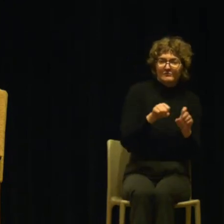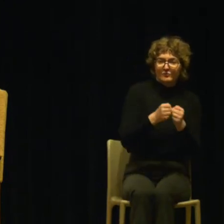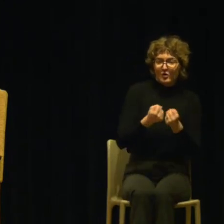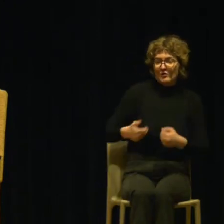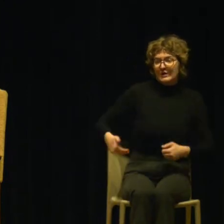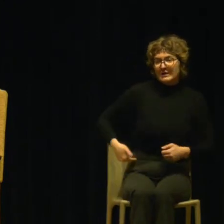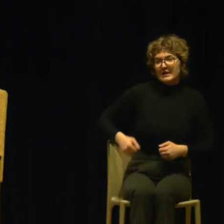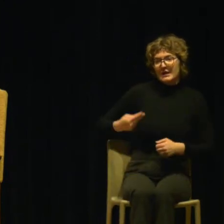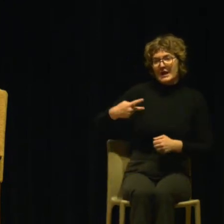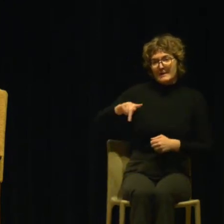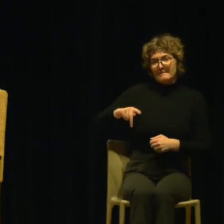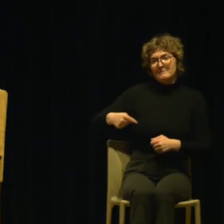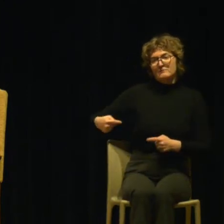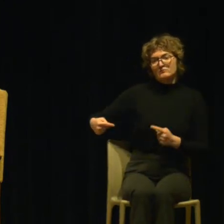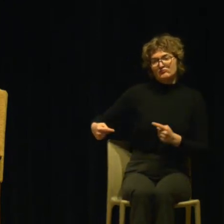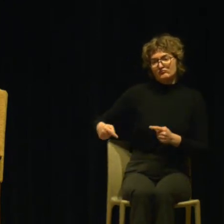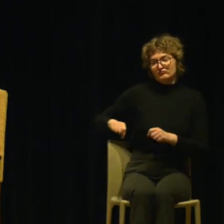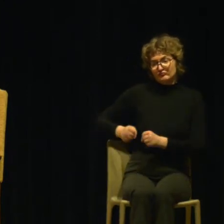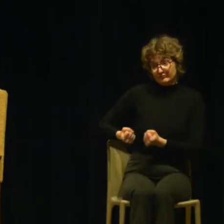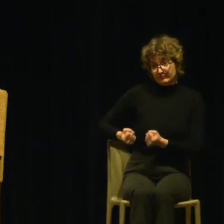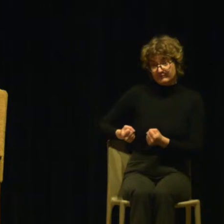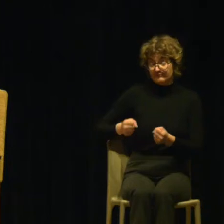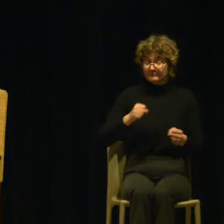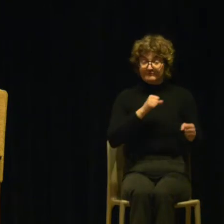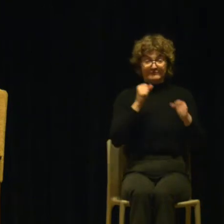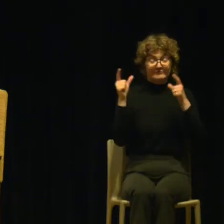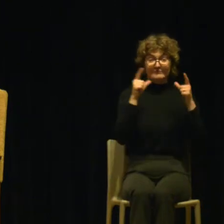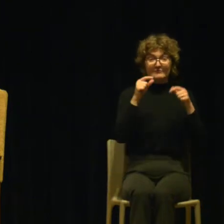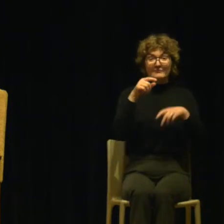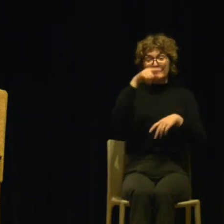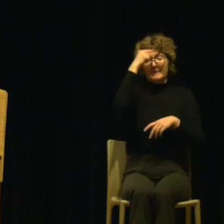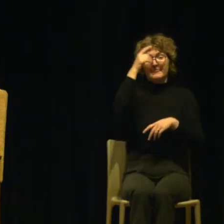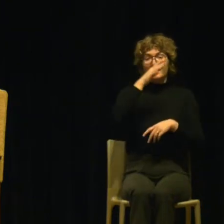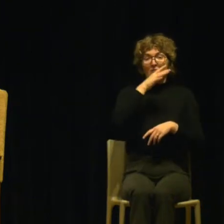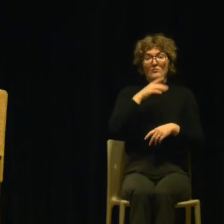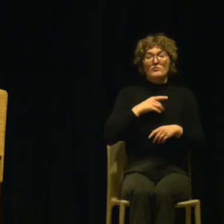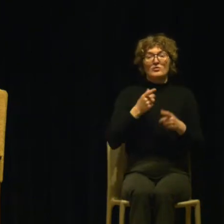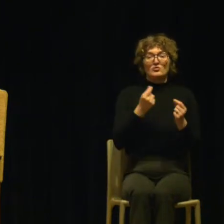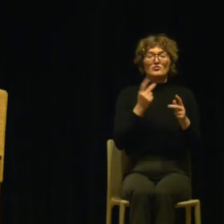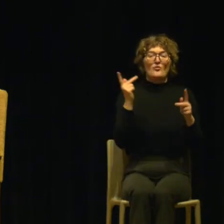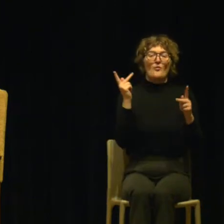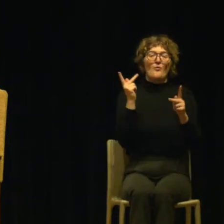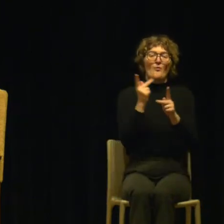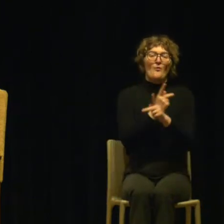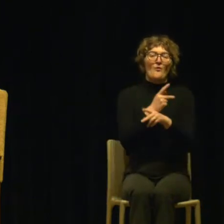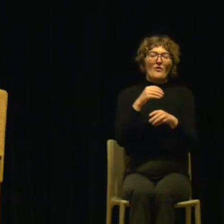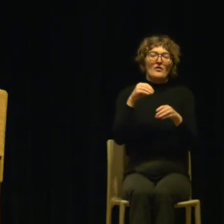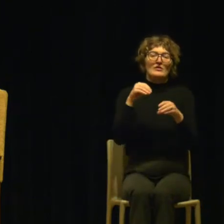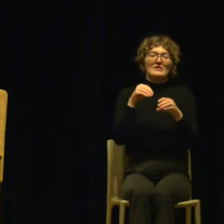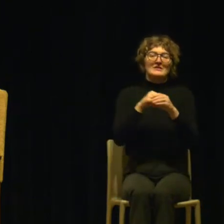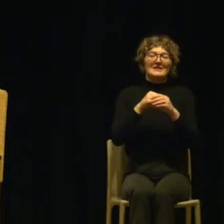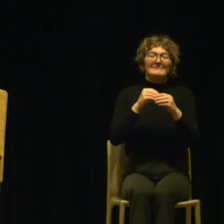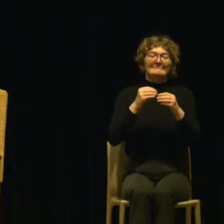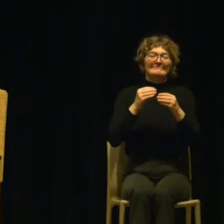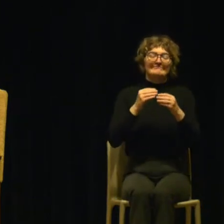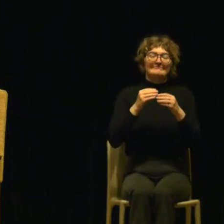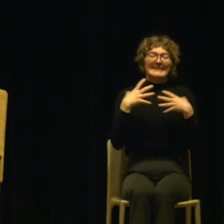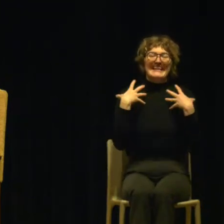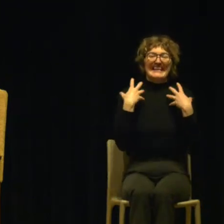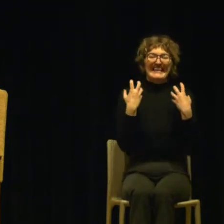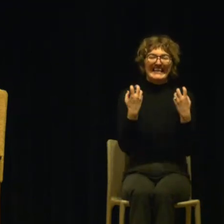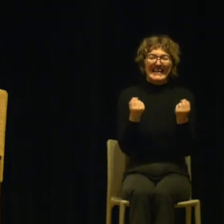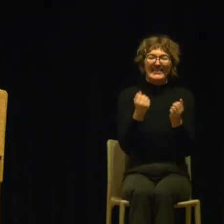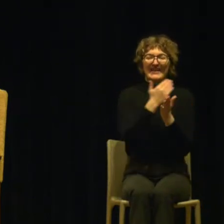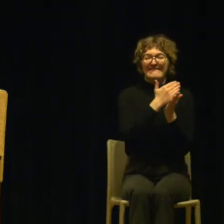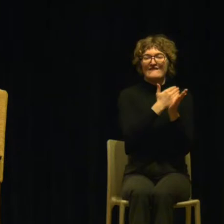surprise, Black women do worse in the aftermath of a hip fracture,